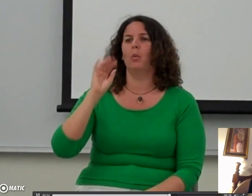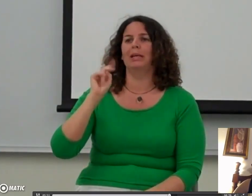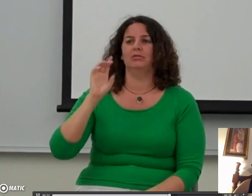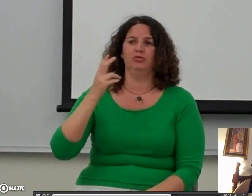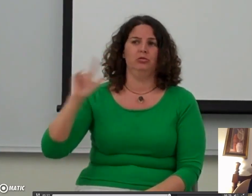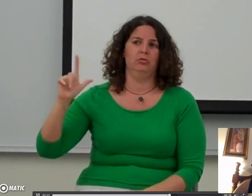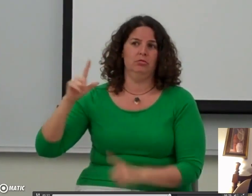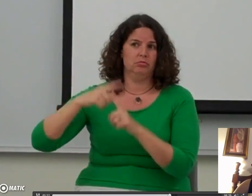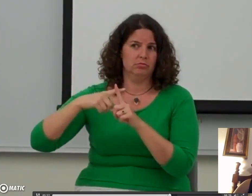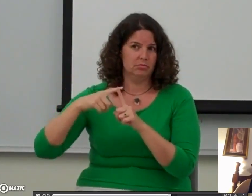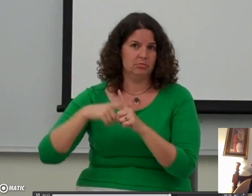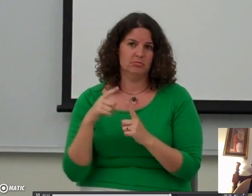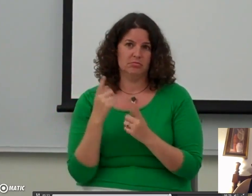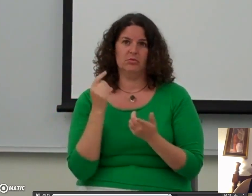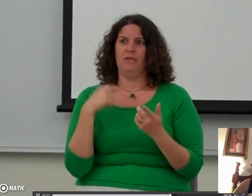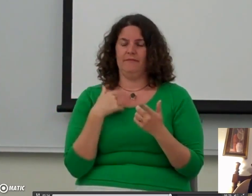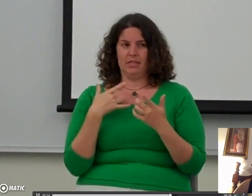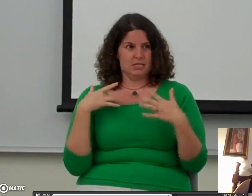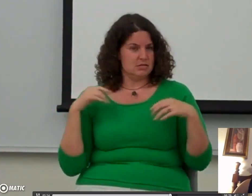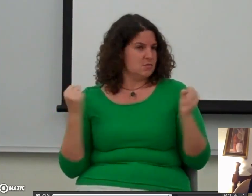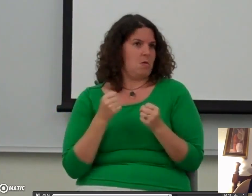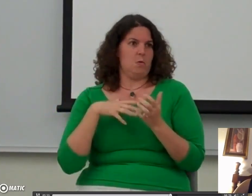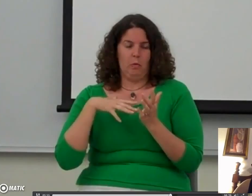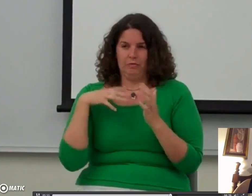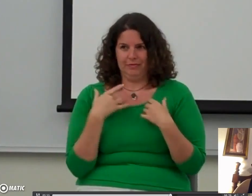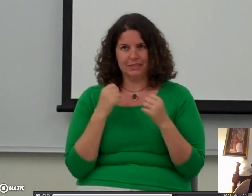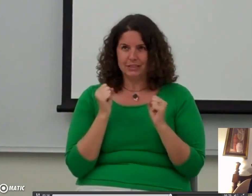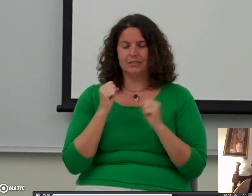33, maybe 33 degrees. So it was freezing.